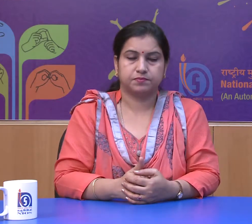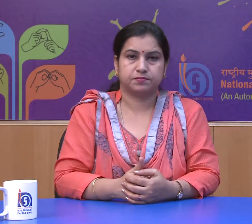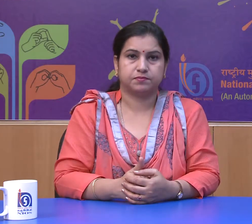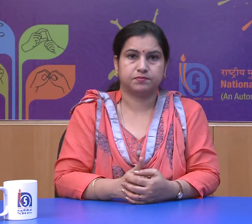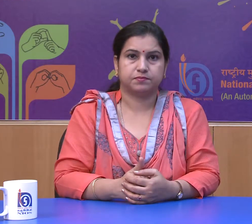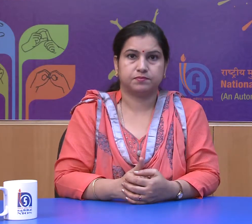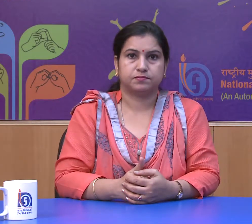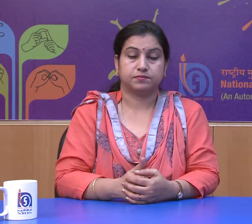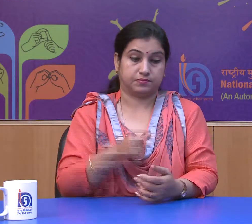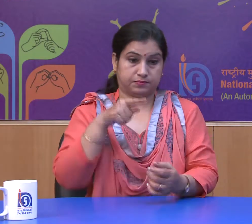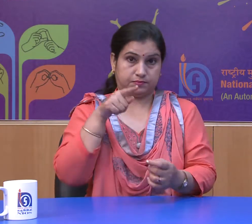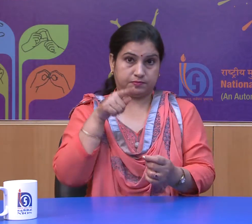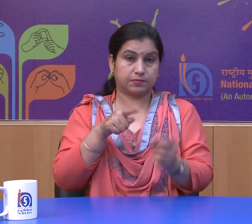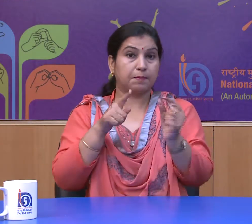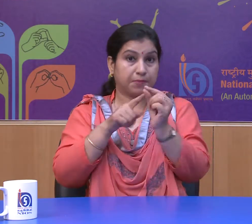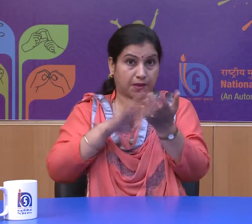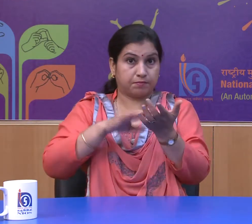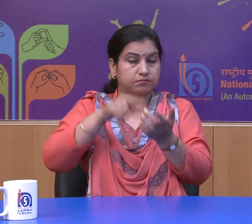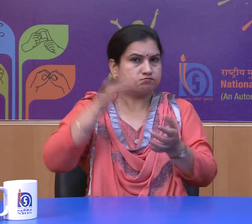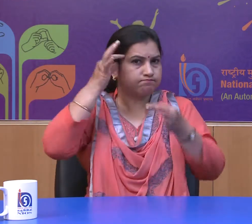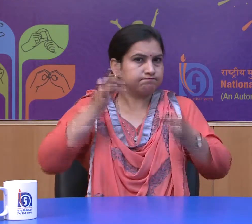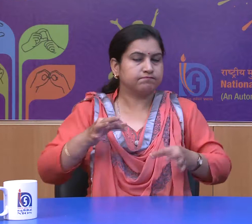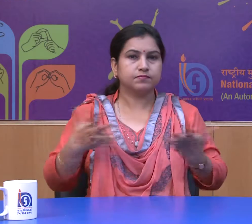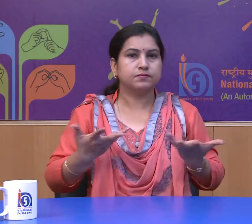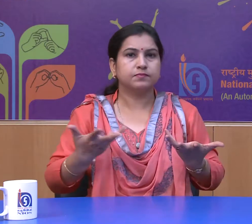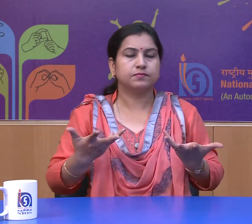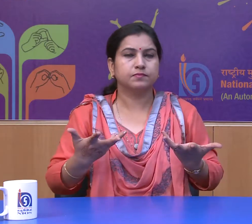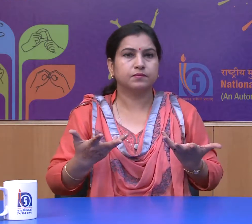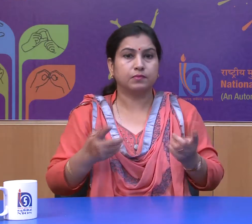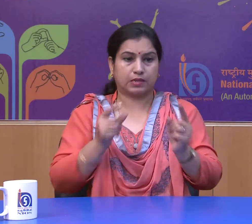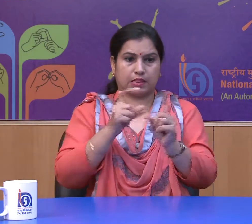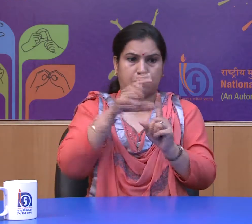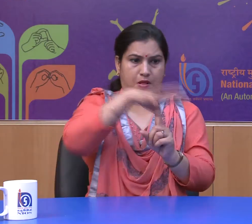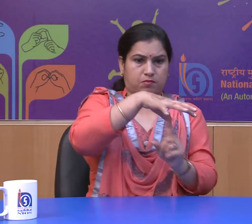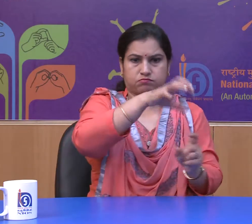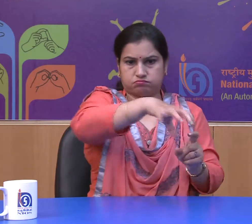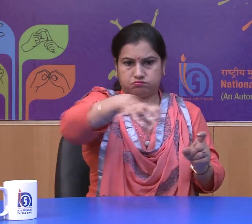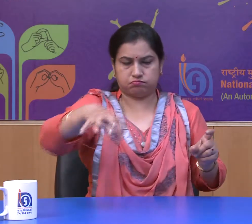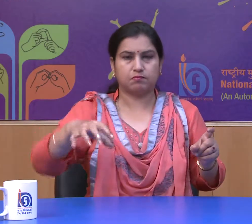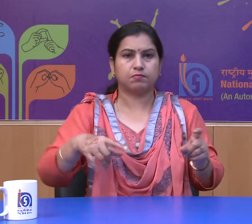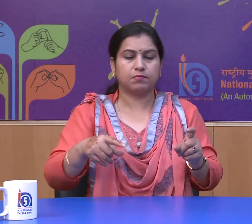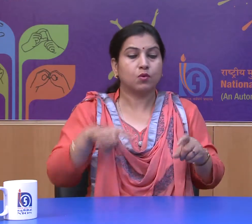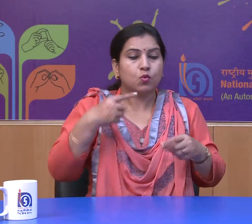The Prime Minister decides about the departments of all the ministers.